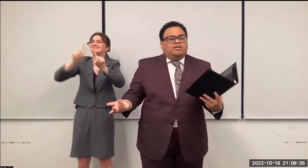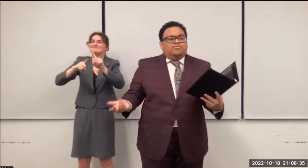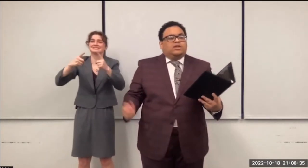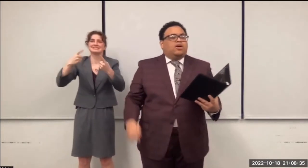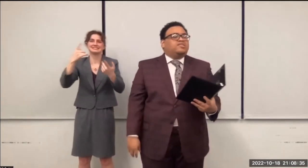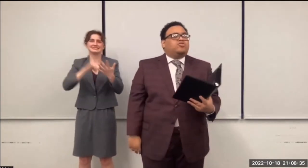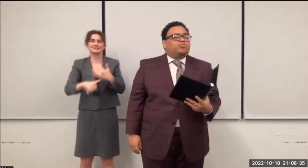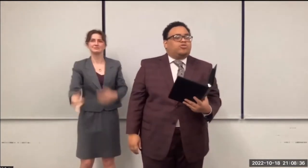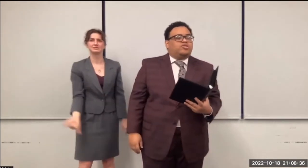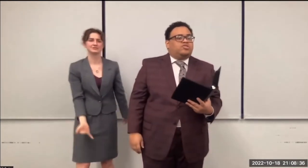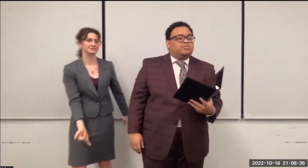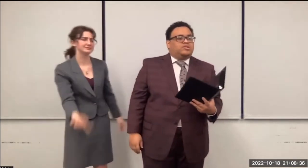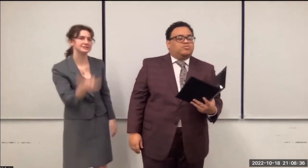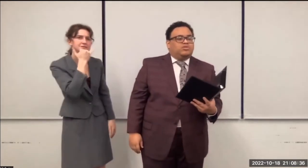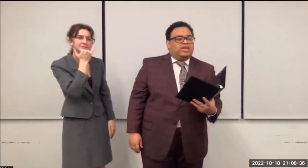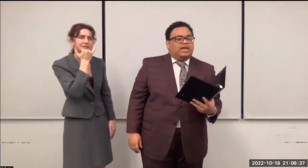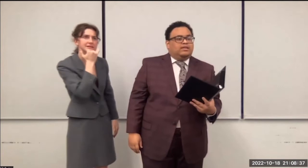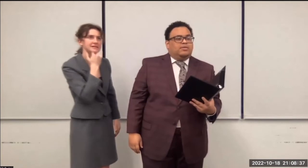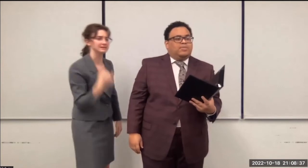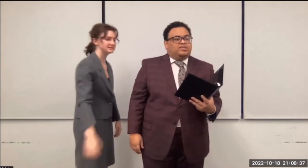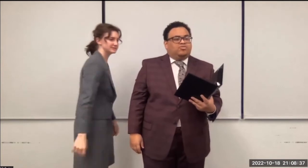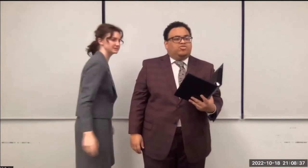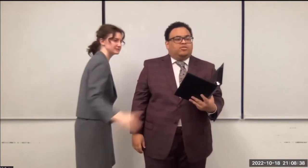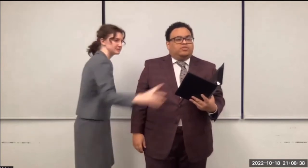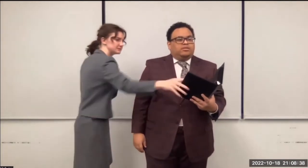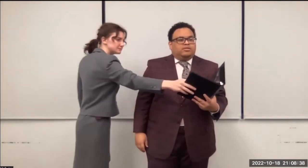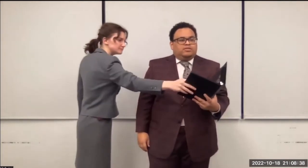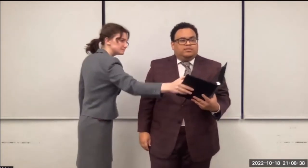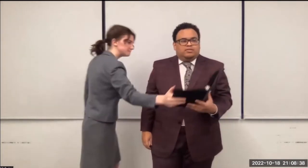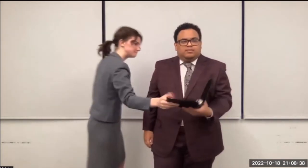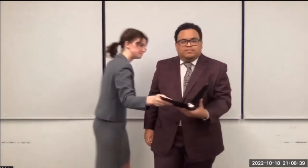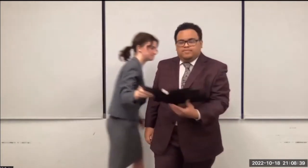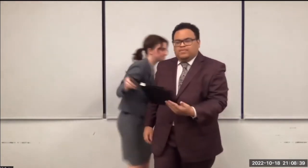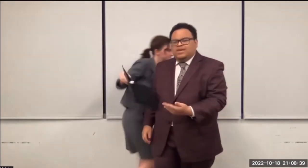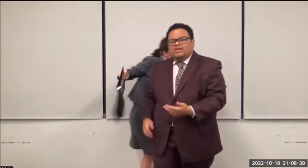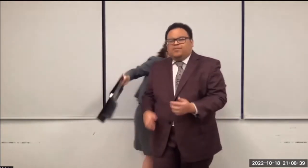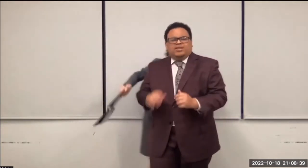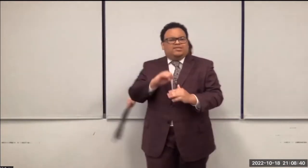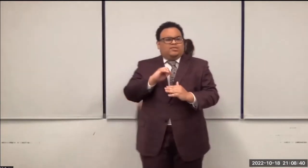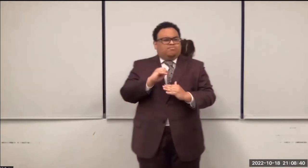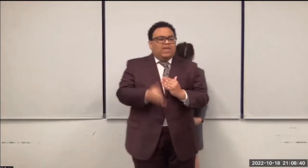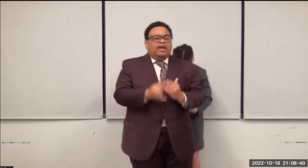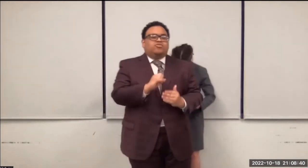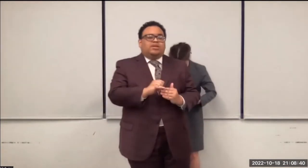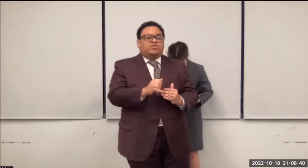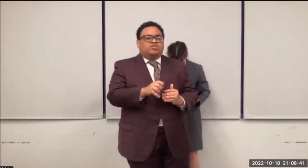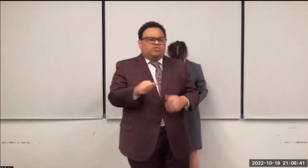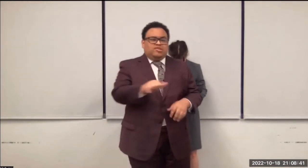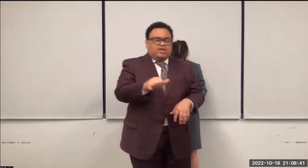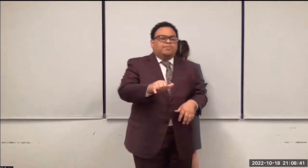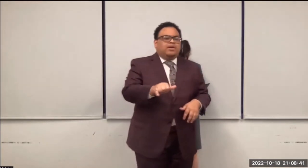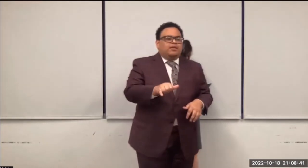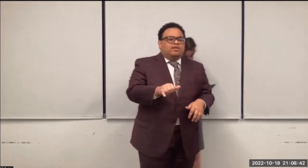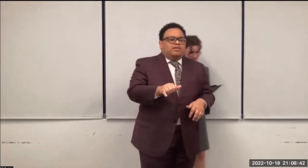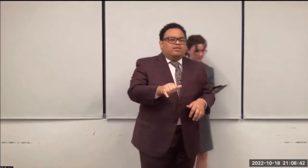cause interpreters to miscommunicate a message. I realize the hand shapes are the same.